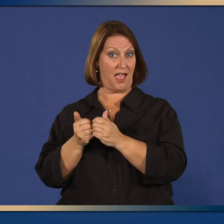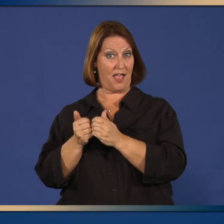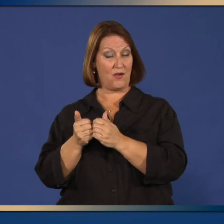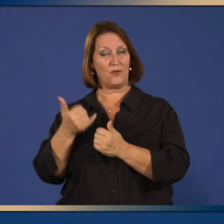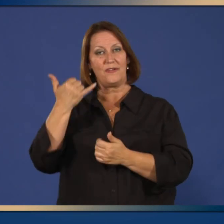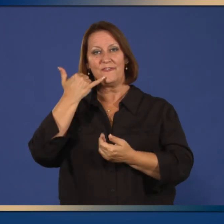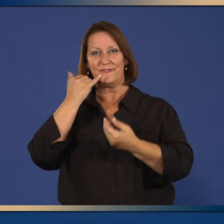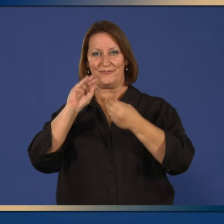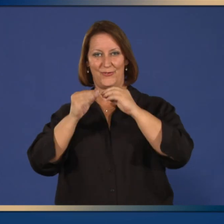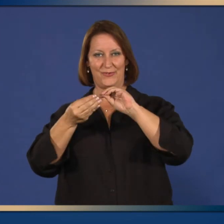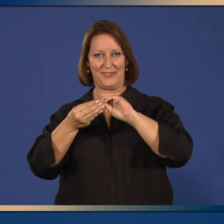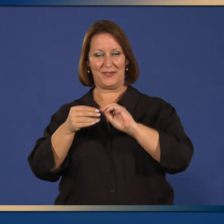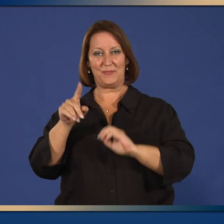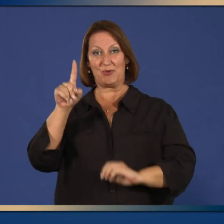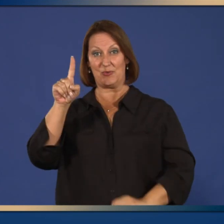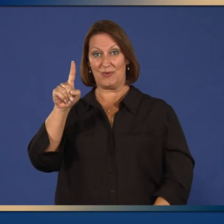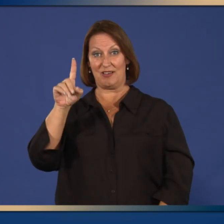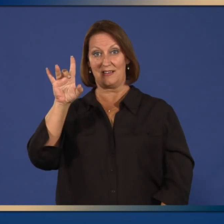Call